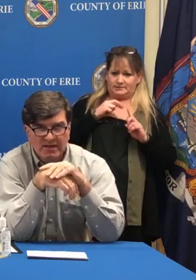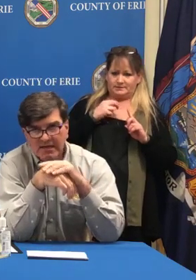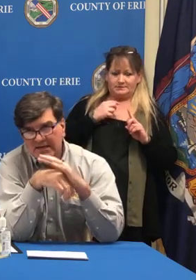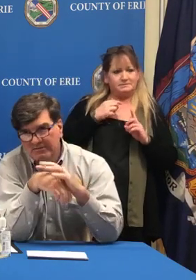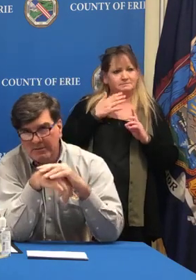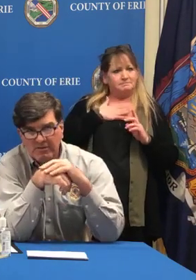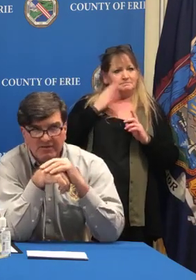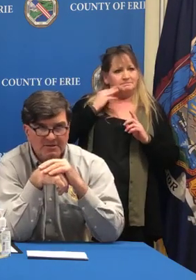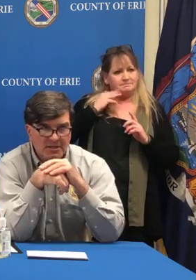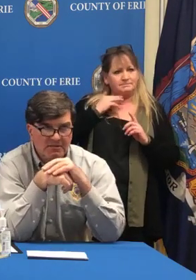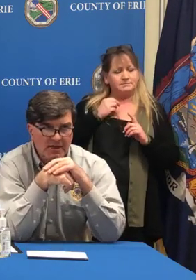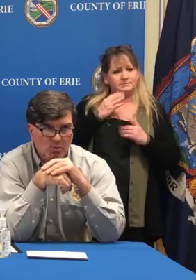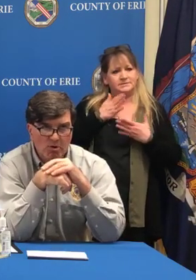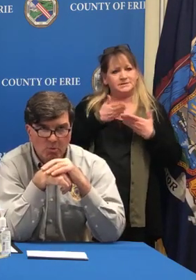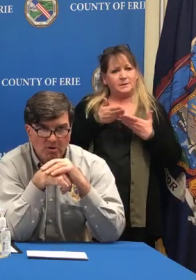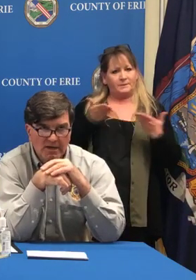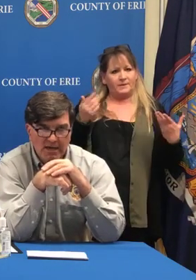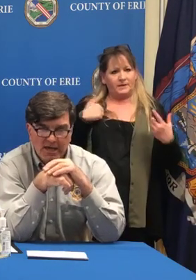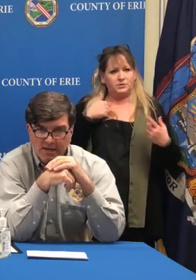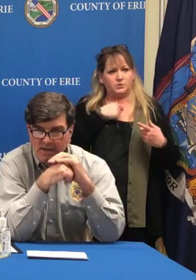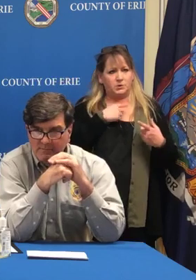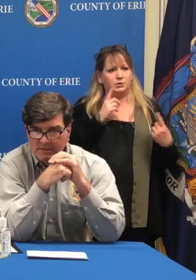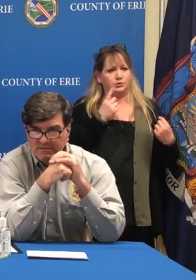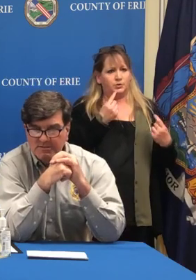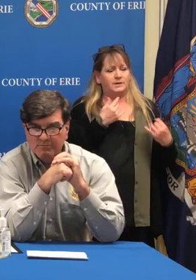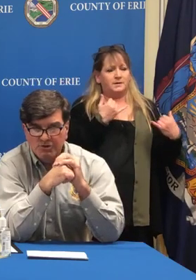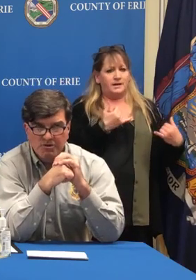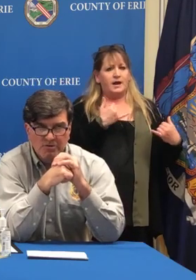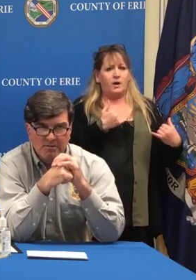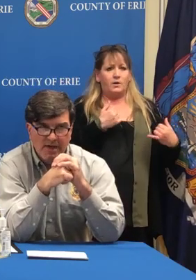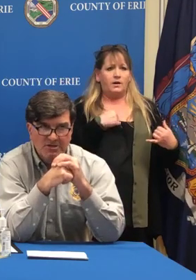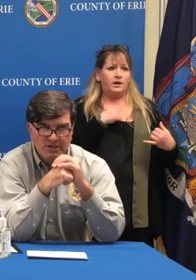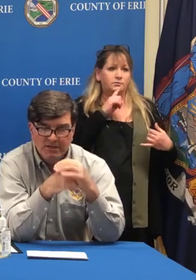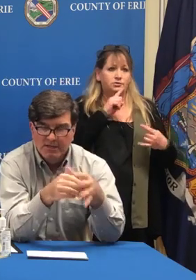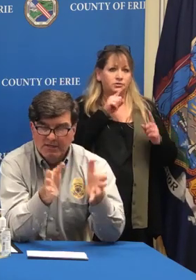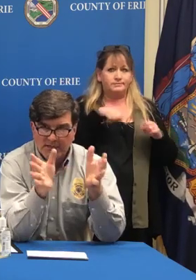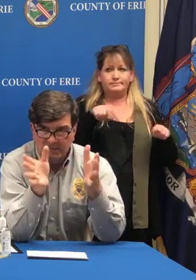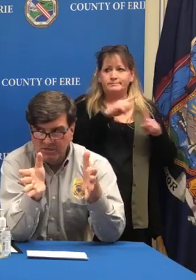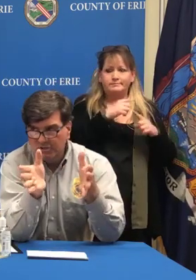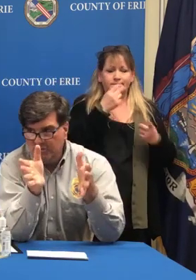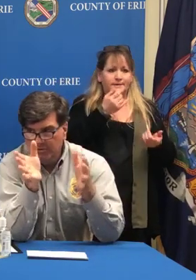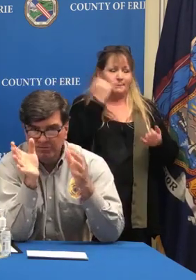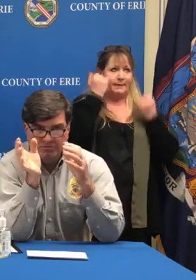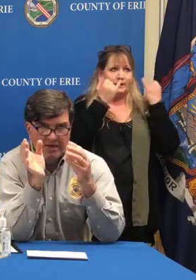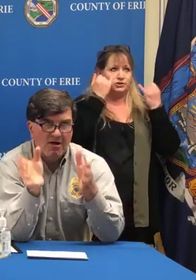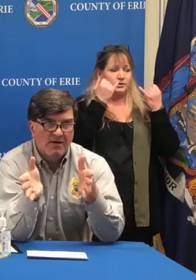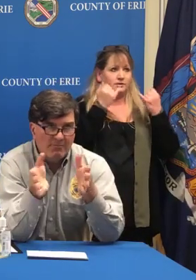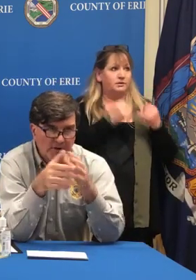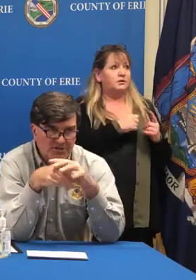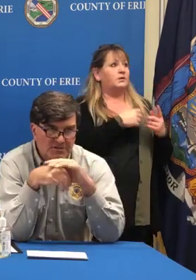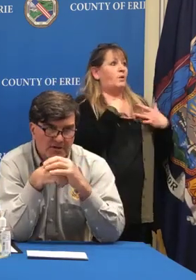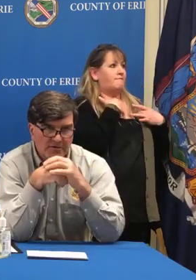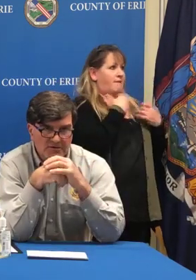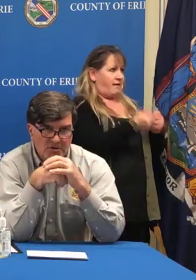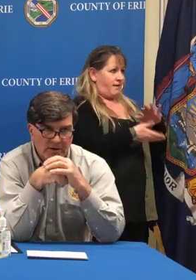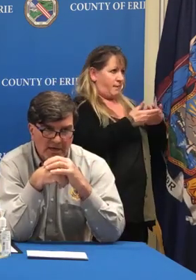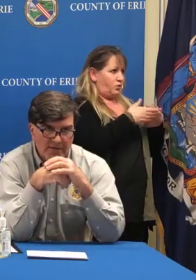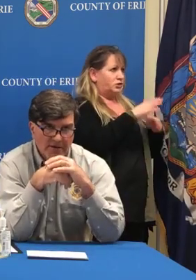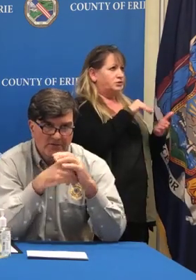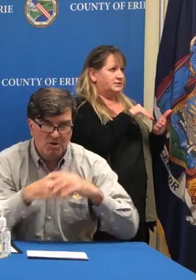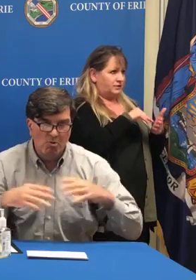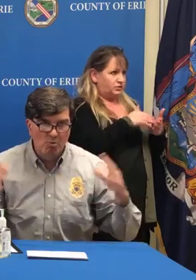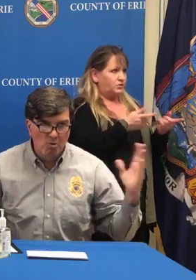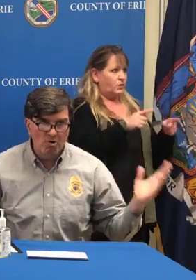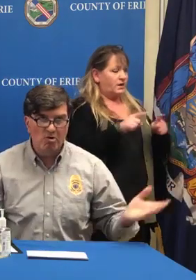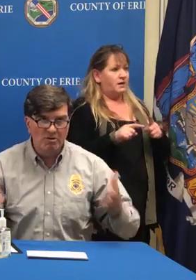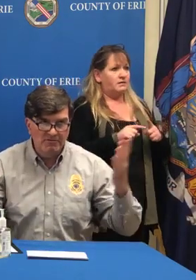to give you an idea of some of the things that we're working on. Because as I'm sure you can imagine, in addition to the Health Operations Center that's going on, there